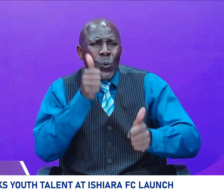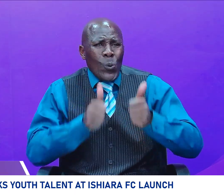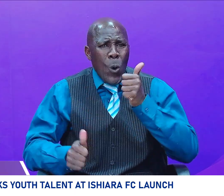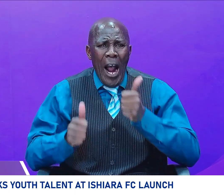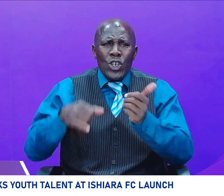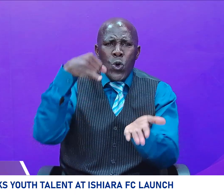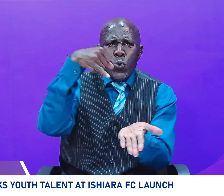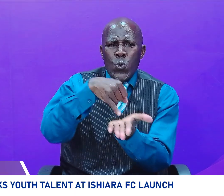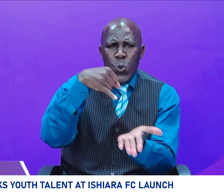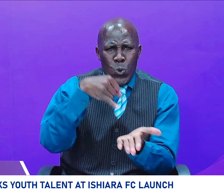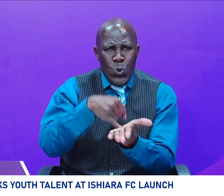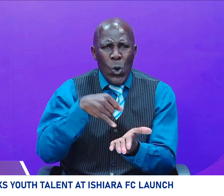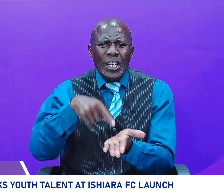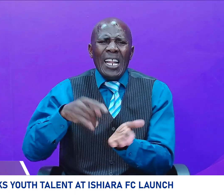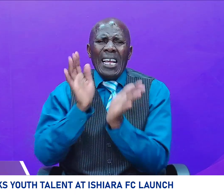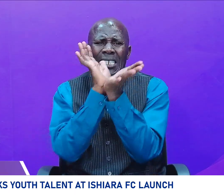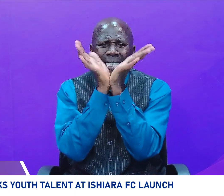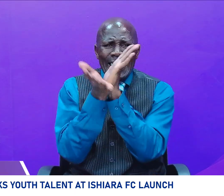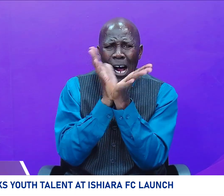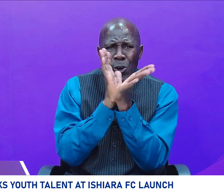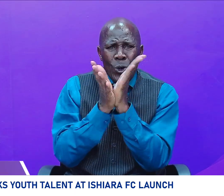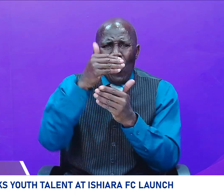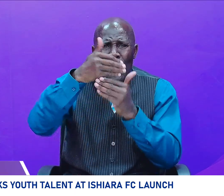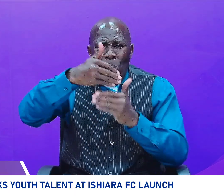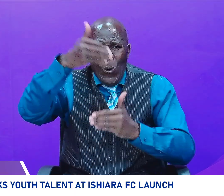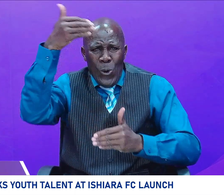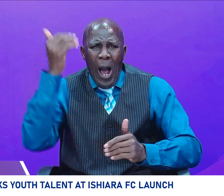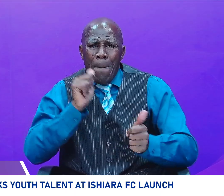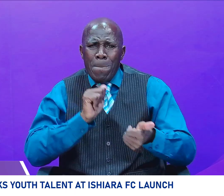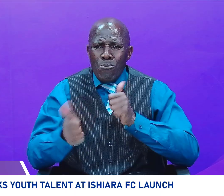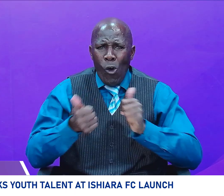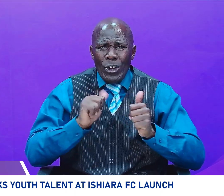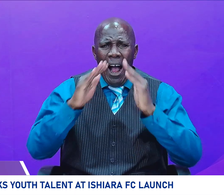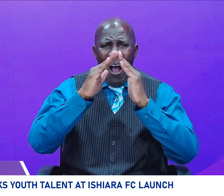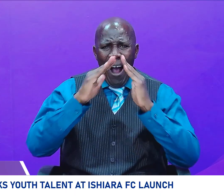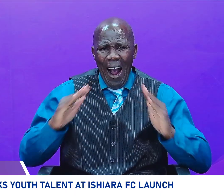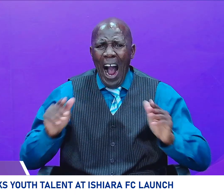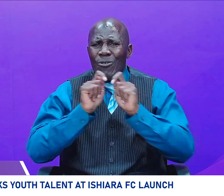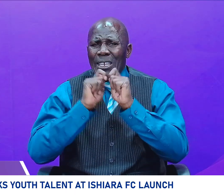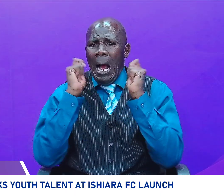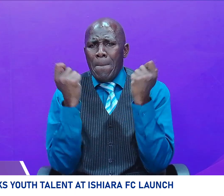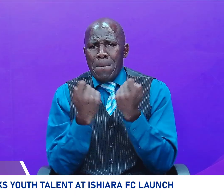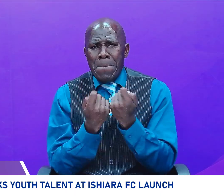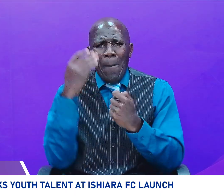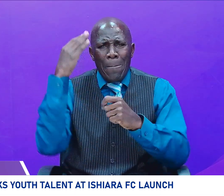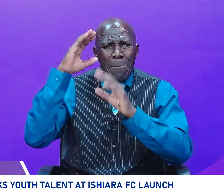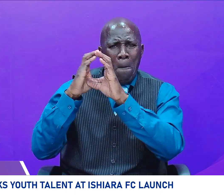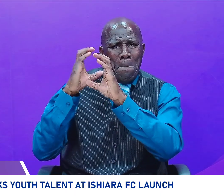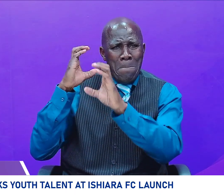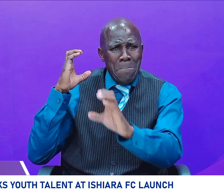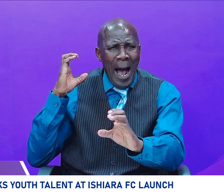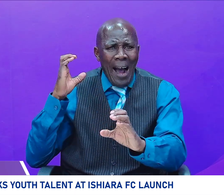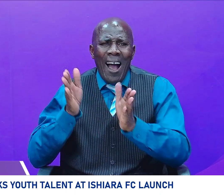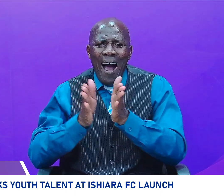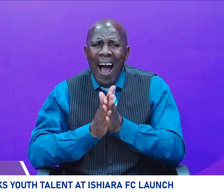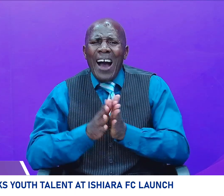a sports house, a team bus, and merchandising, as well as aligning with